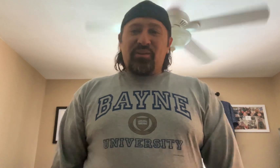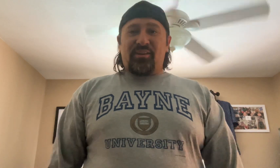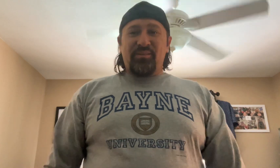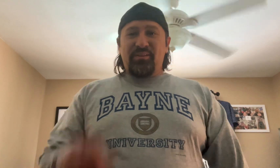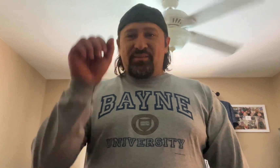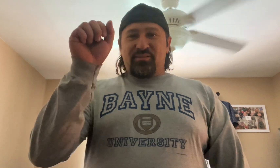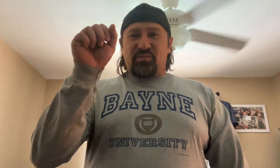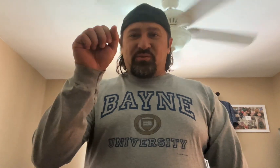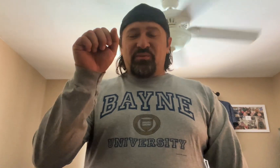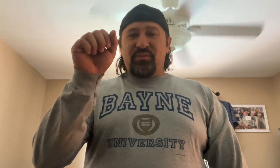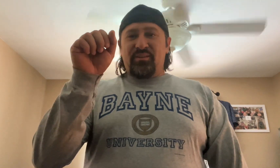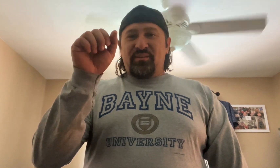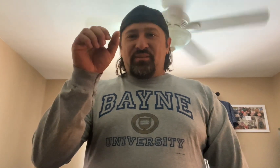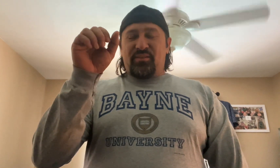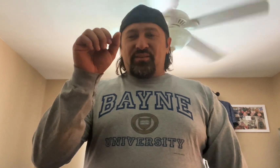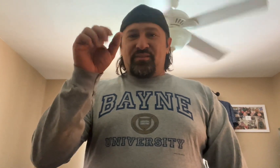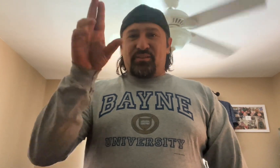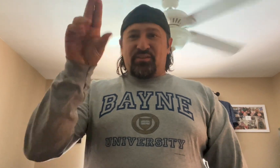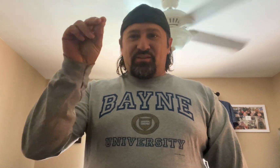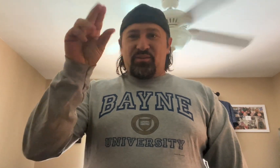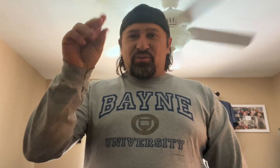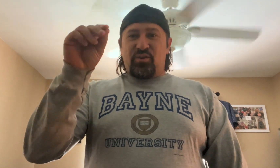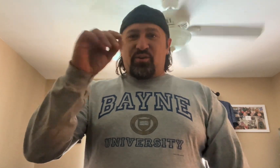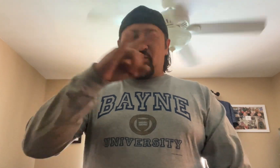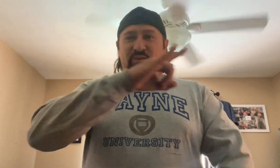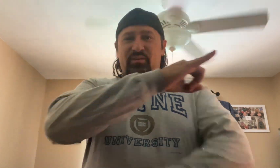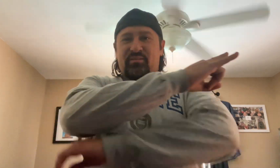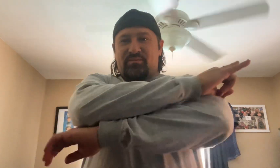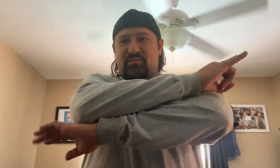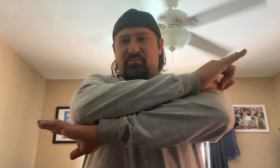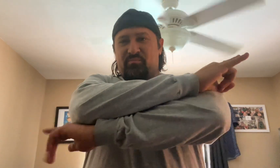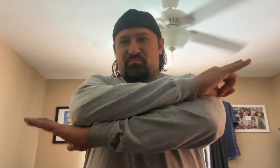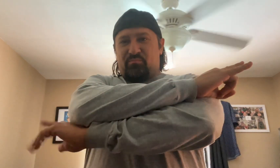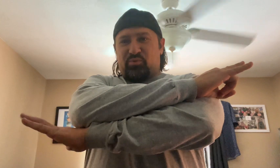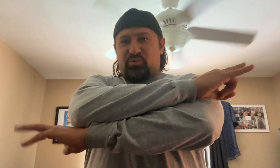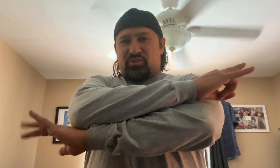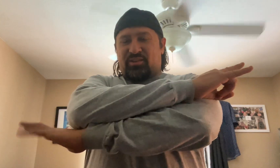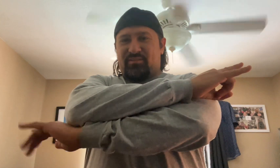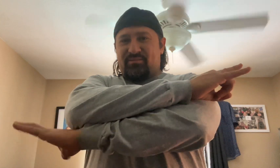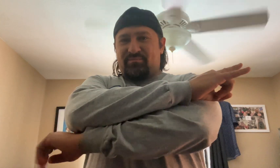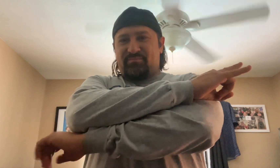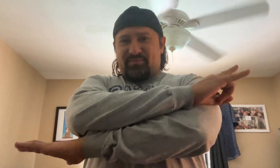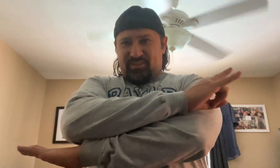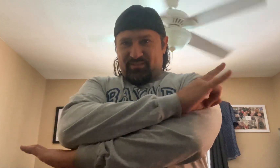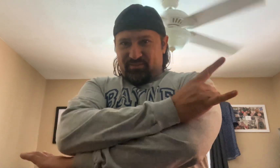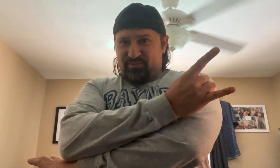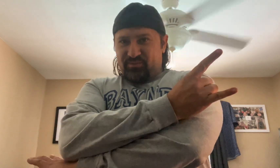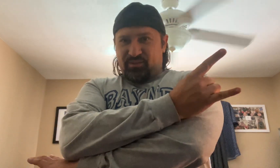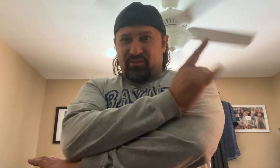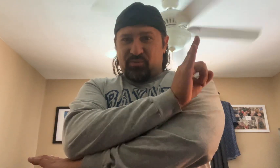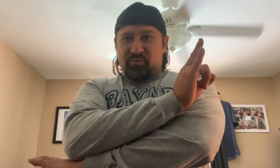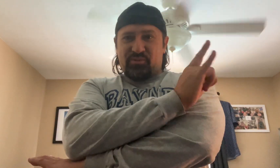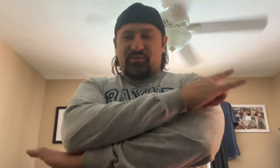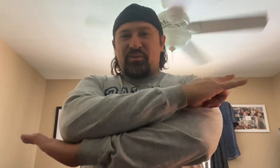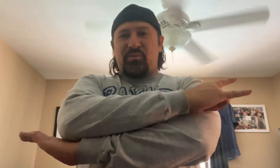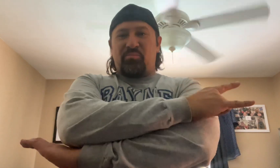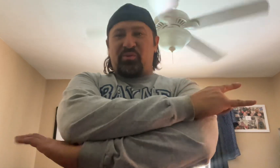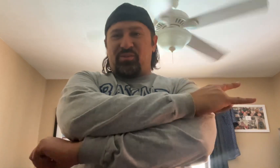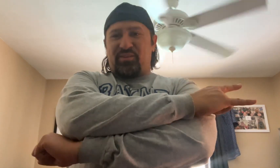okay, so this is no bullshit. Right? The horns of a bull, and